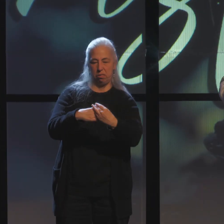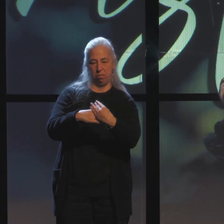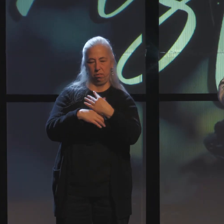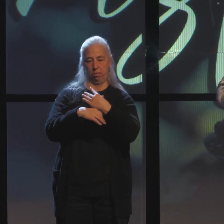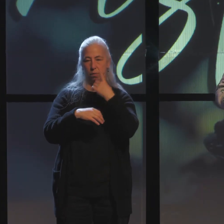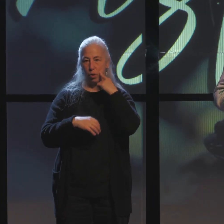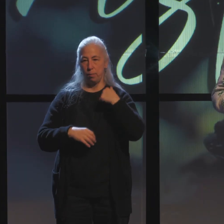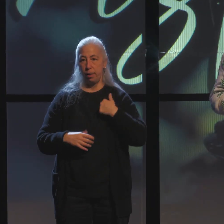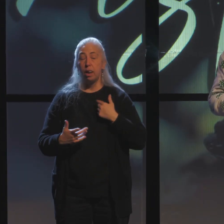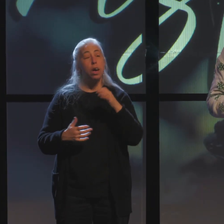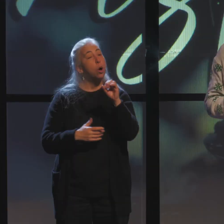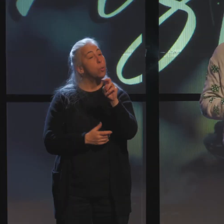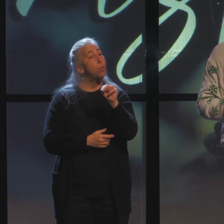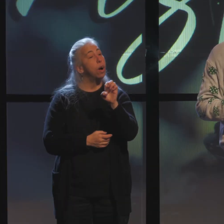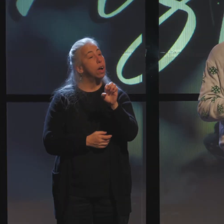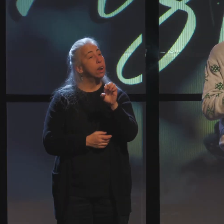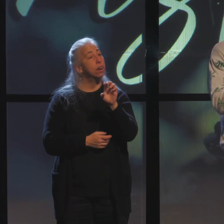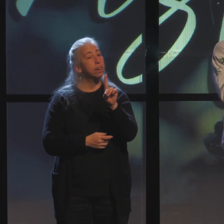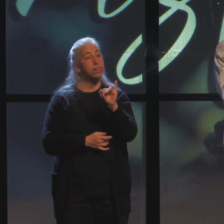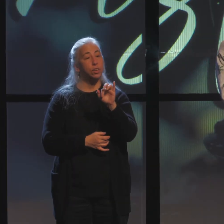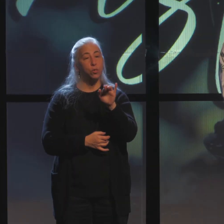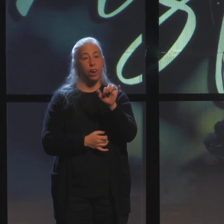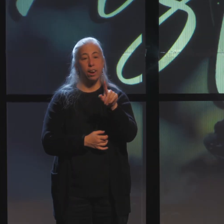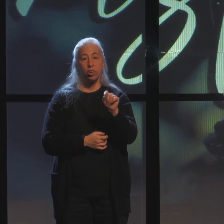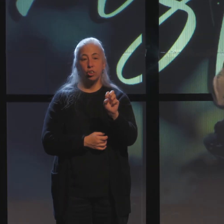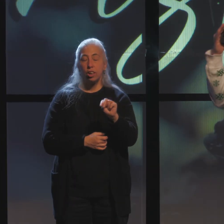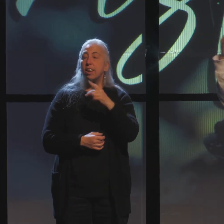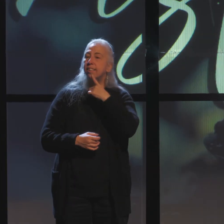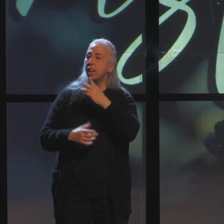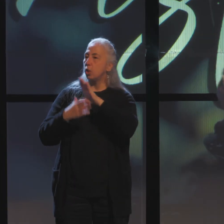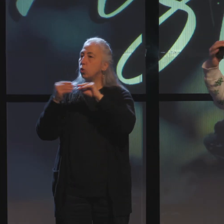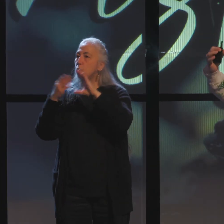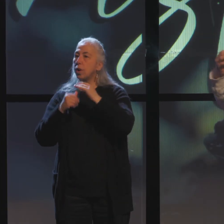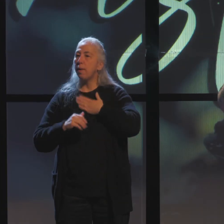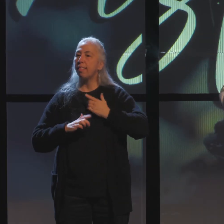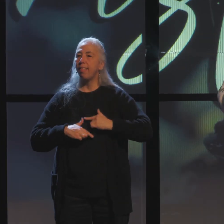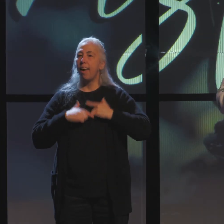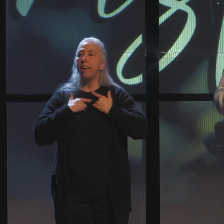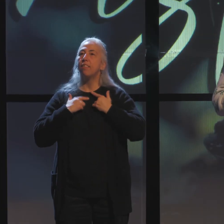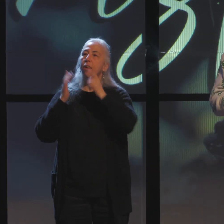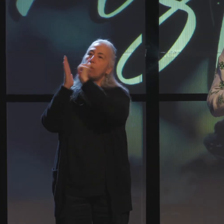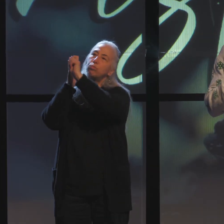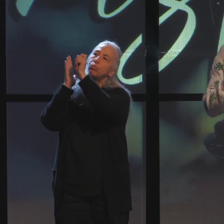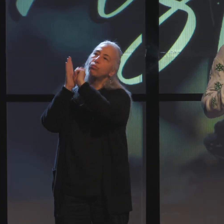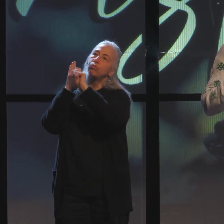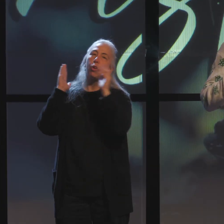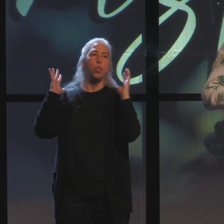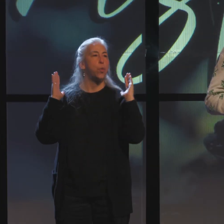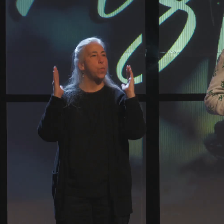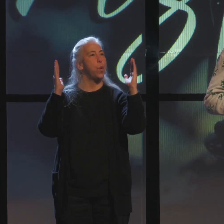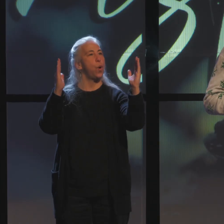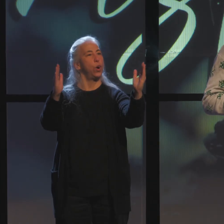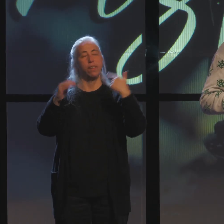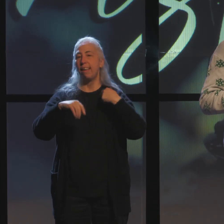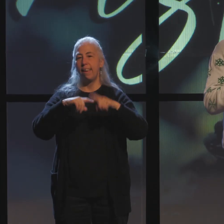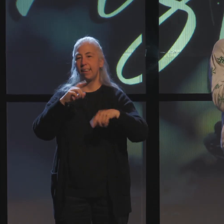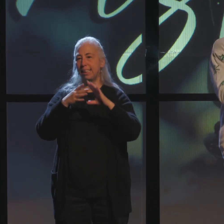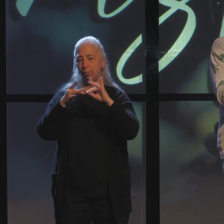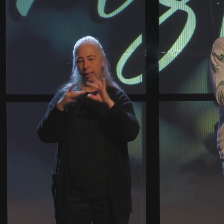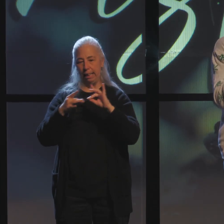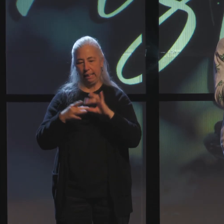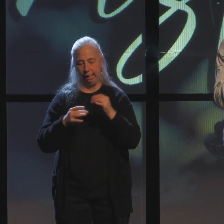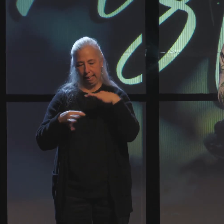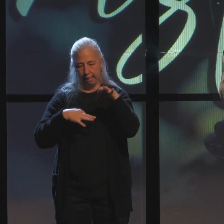One Direction song says, the story of my life is written in these walls. They're the stories that I can't explain.